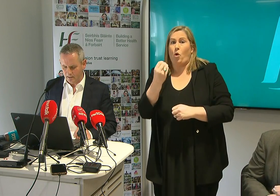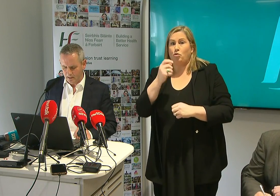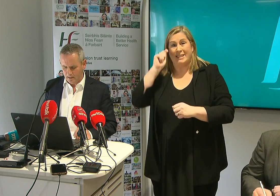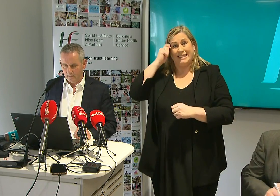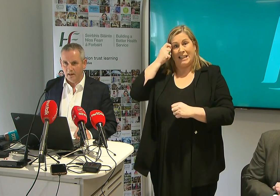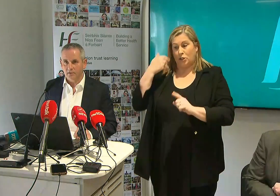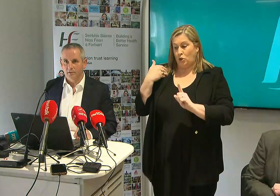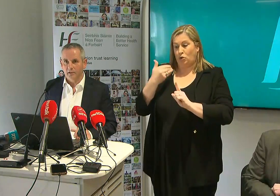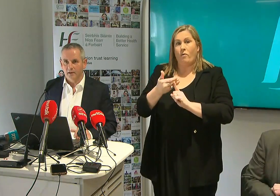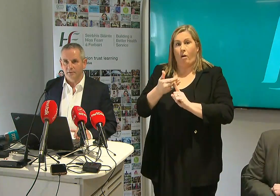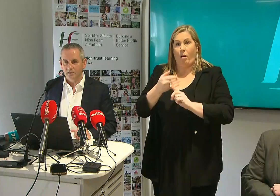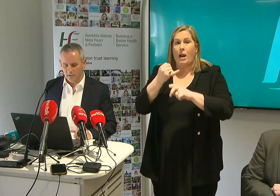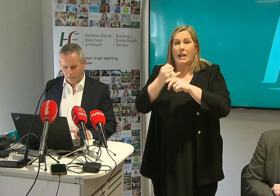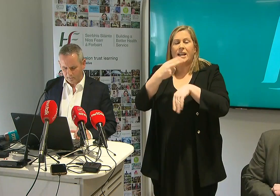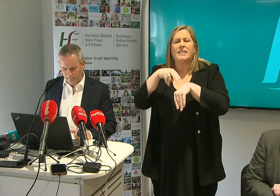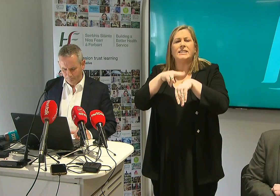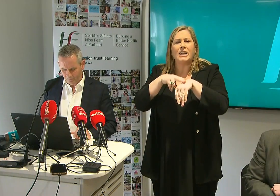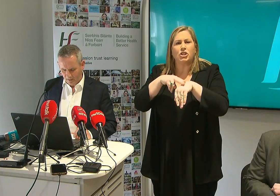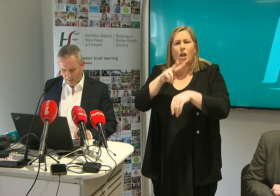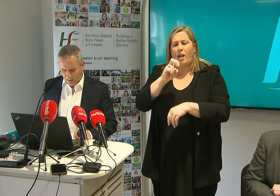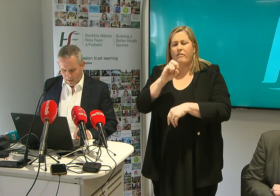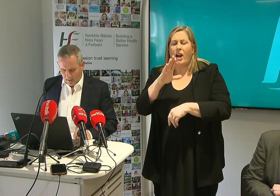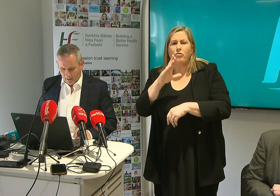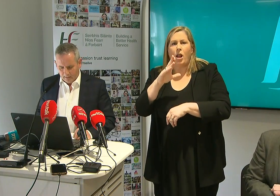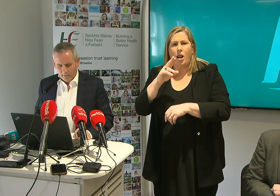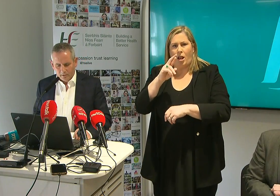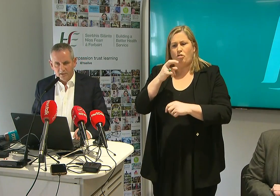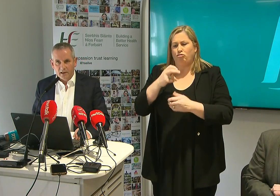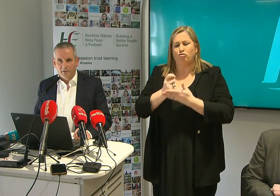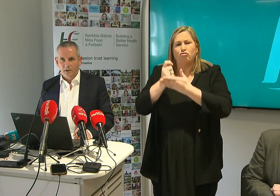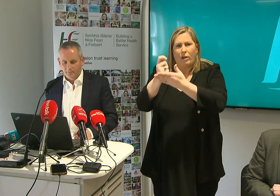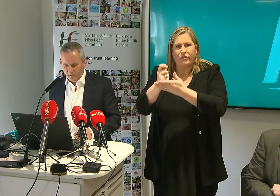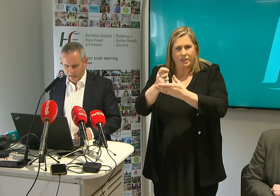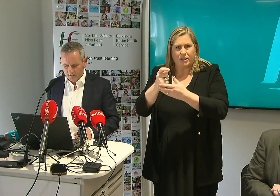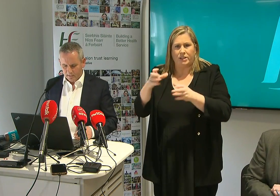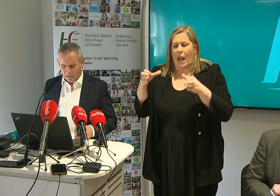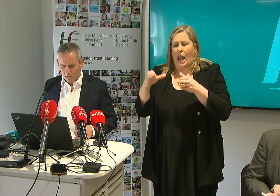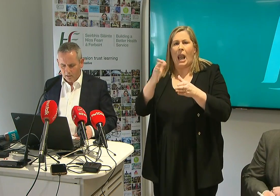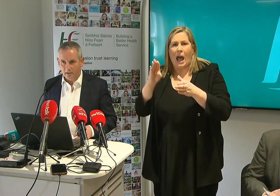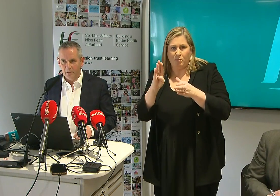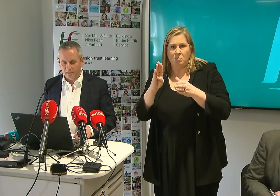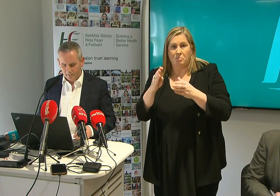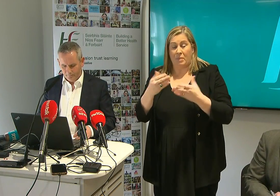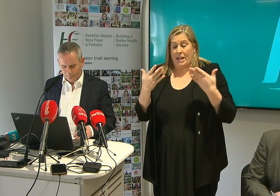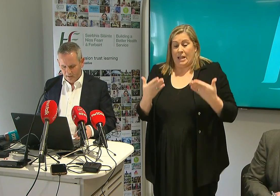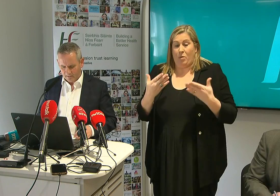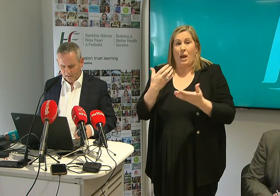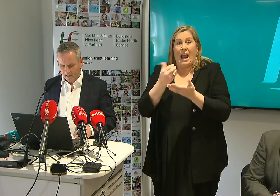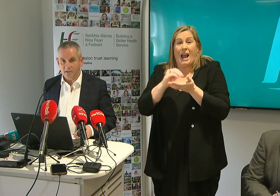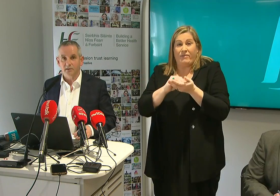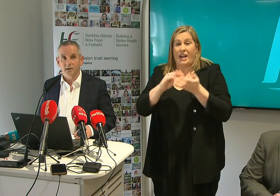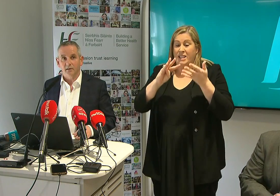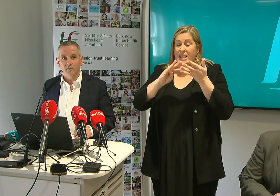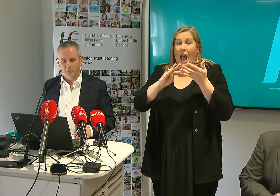to date in our National Viral Reference Laboratory. And you'll know at this stage we have 9 cases in total on the island,